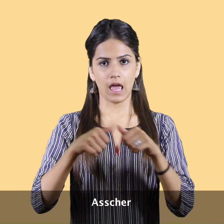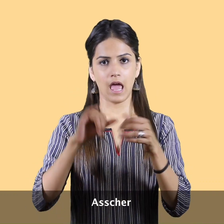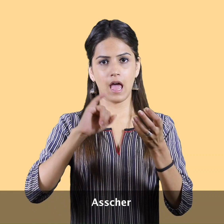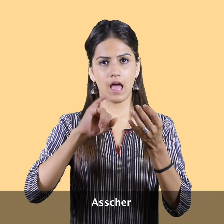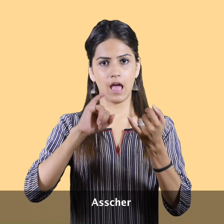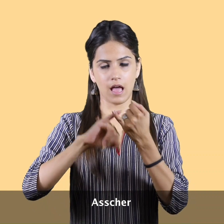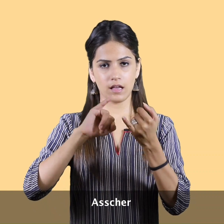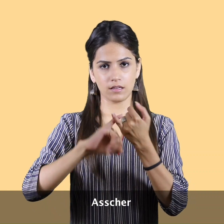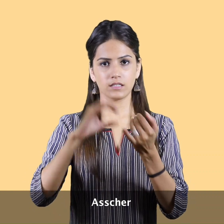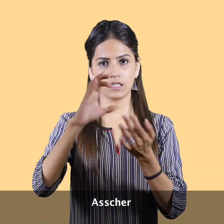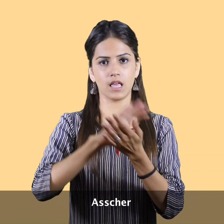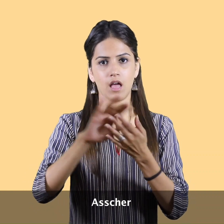astro,